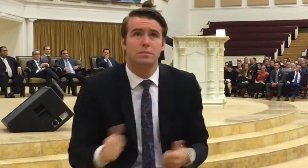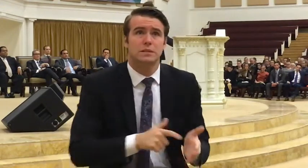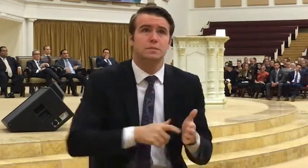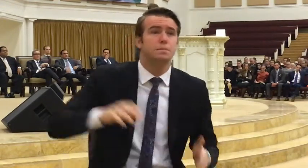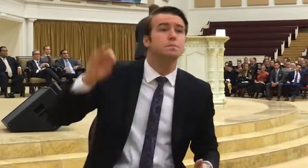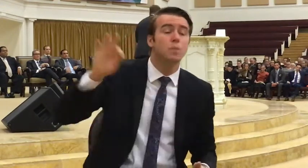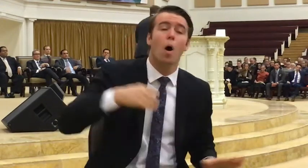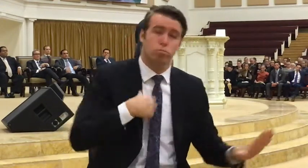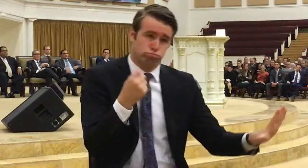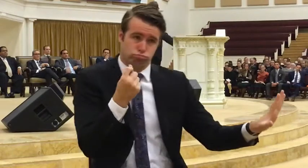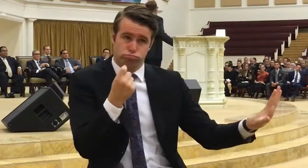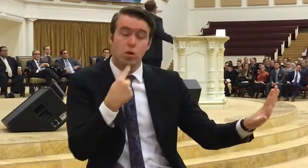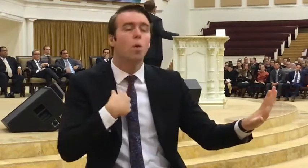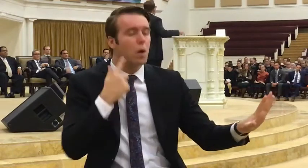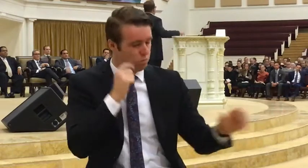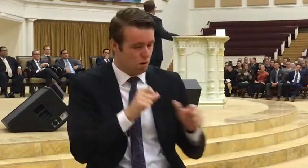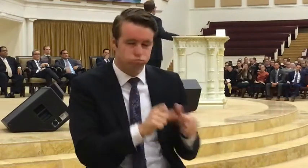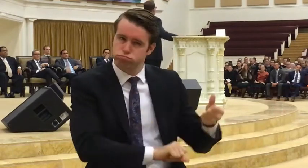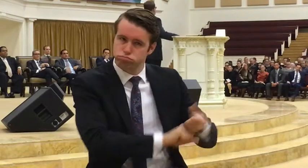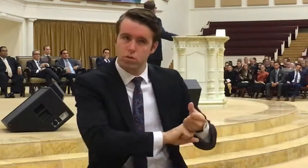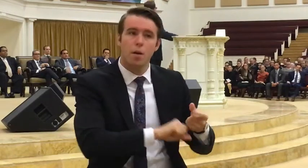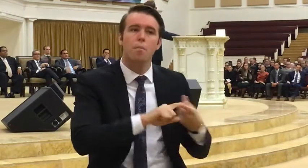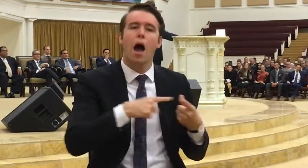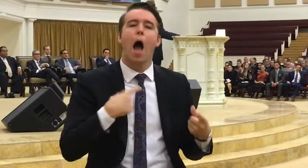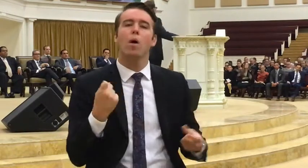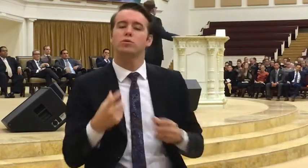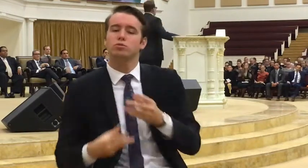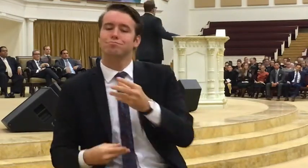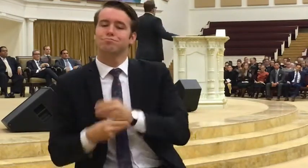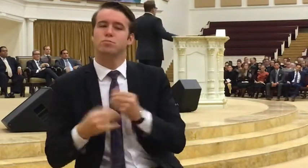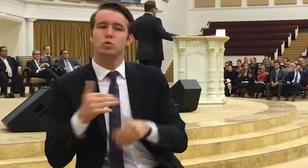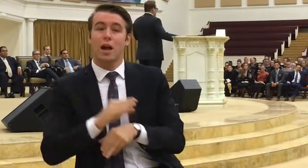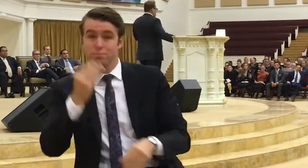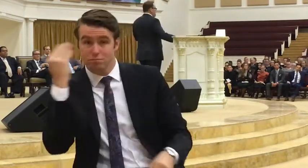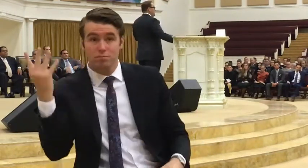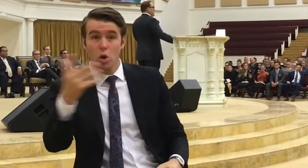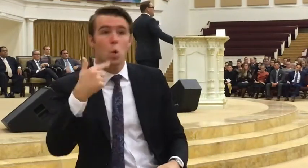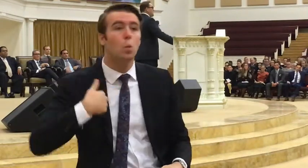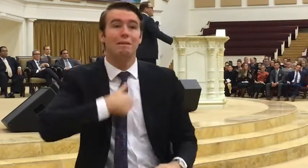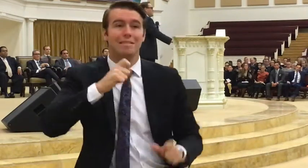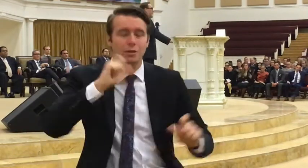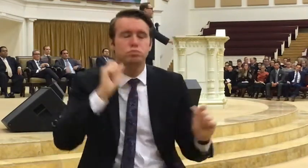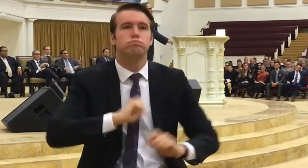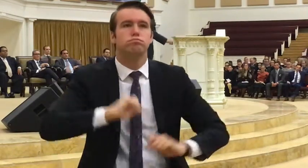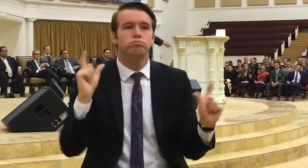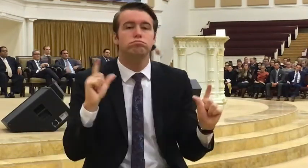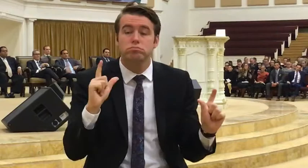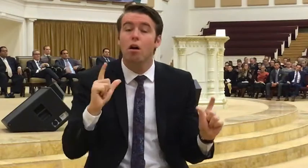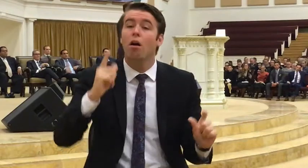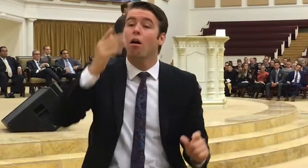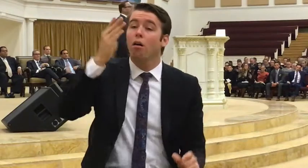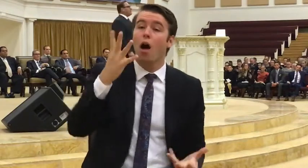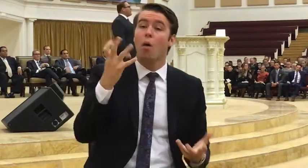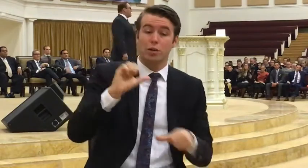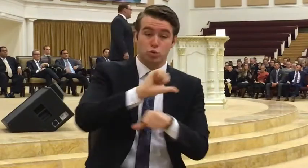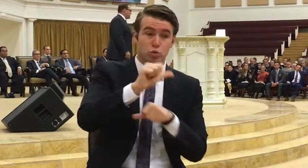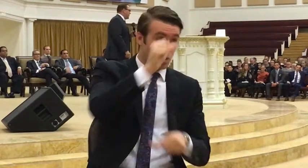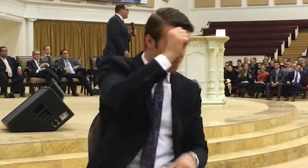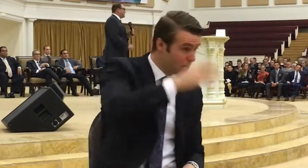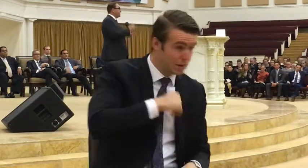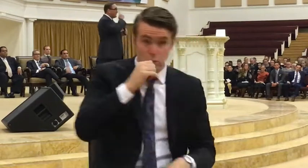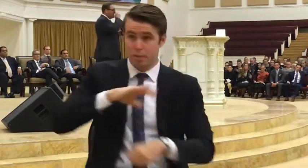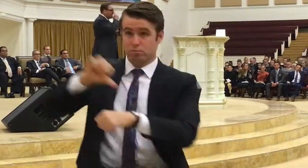for that. And we're going to keep preaching. But I want you to understand something. There's an awakening. God wants to anoint men and women in